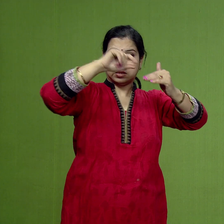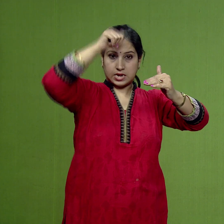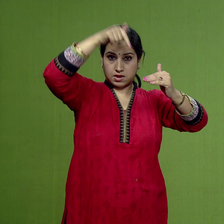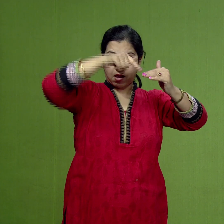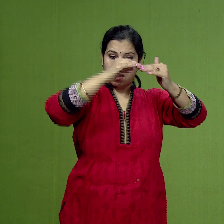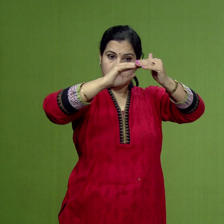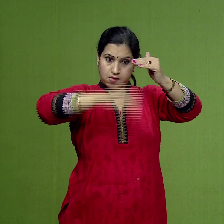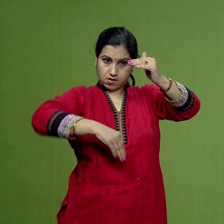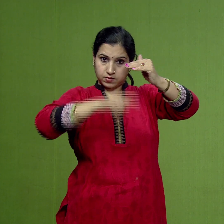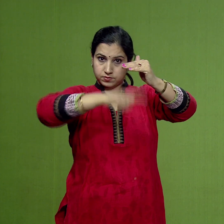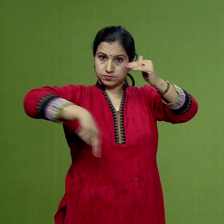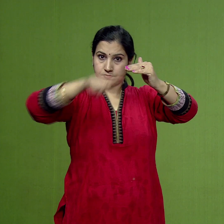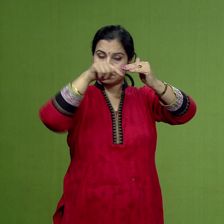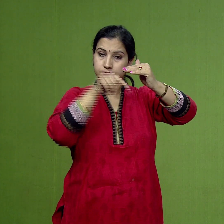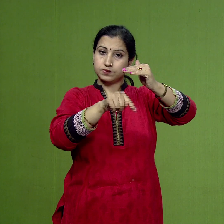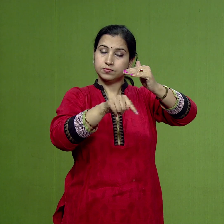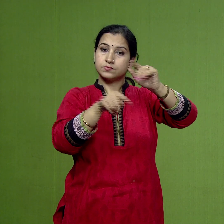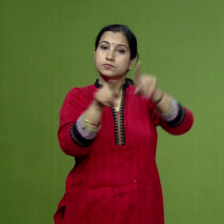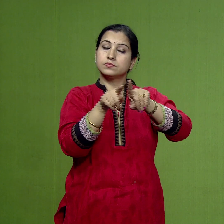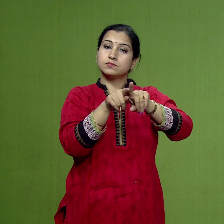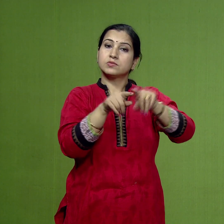India and south is known as South India.